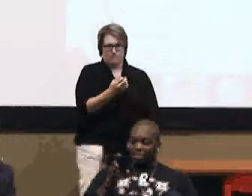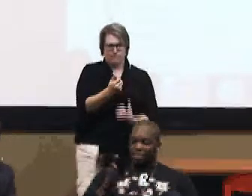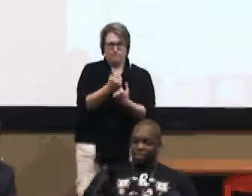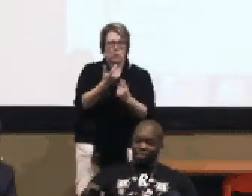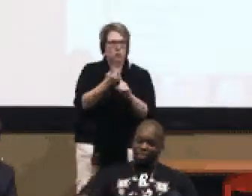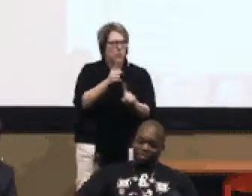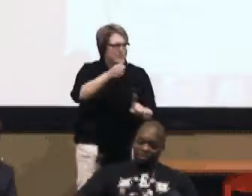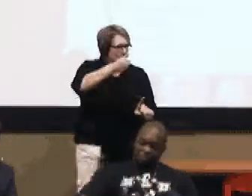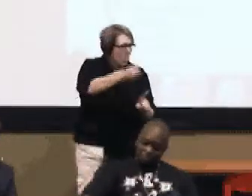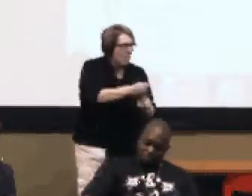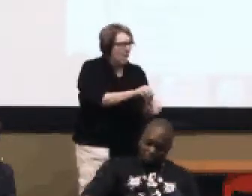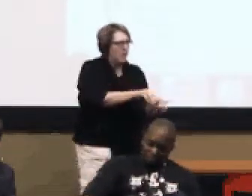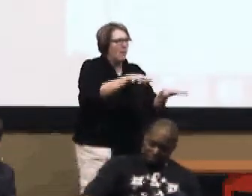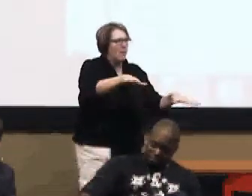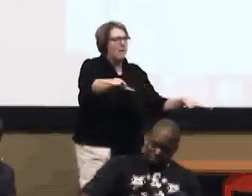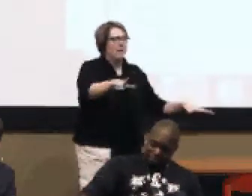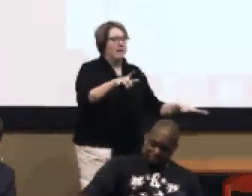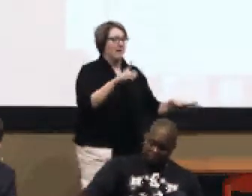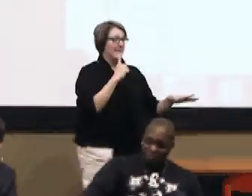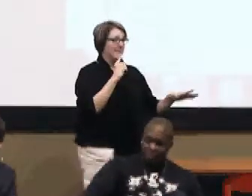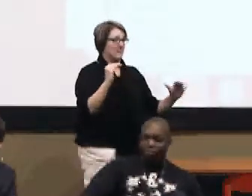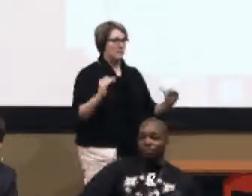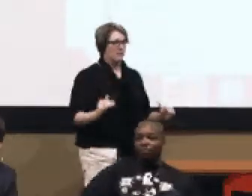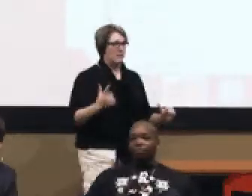pure impact perspective is significantly less than